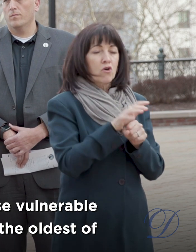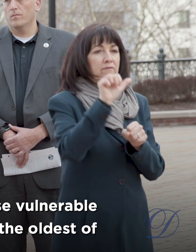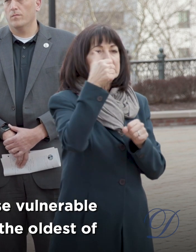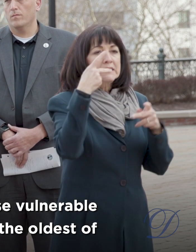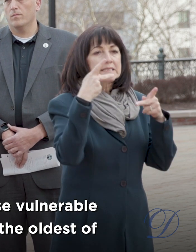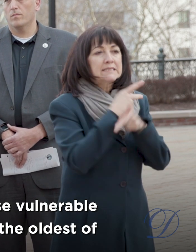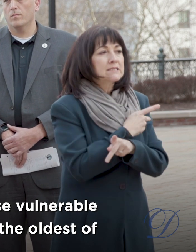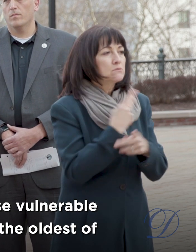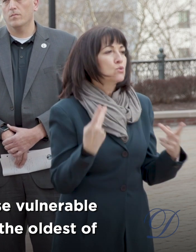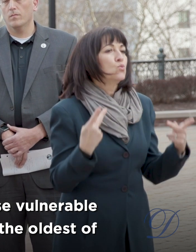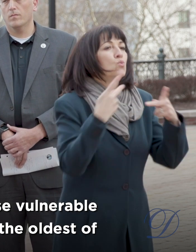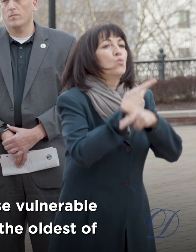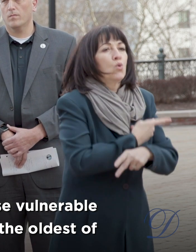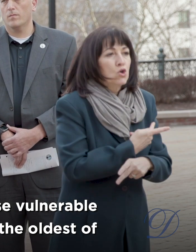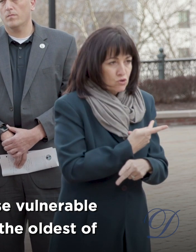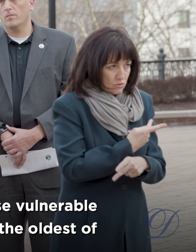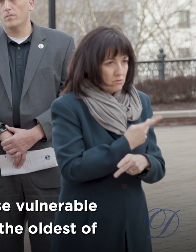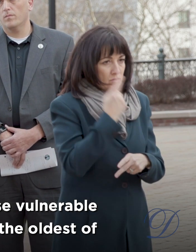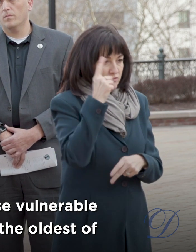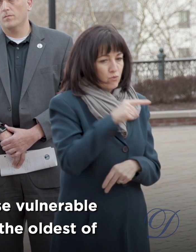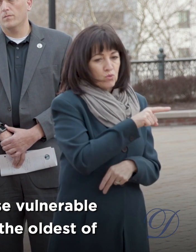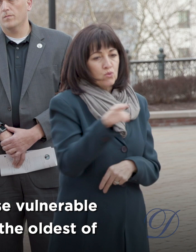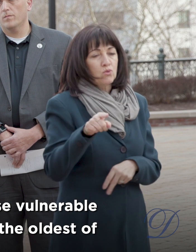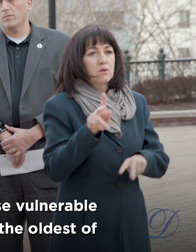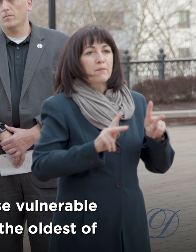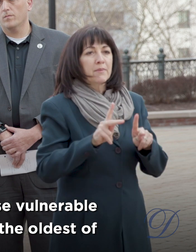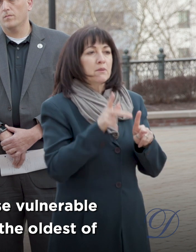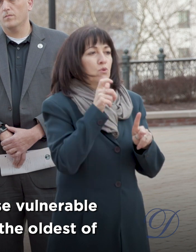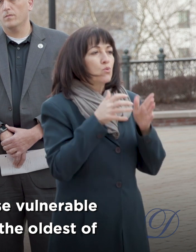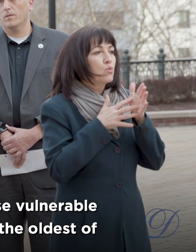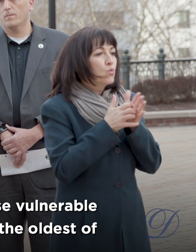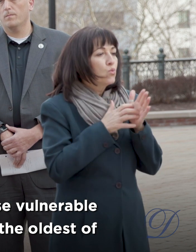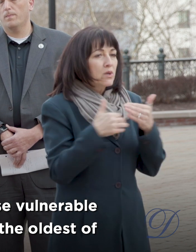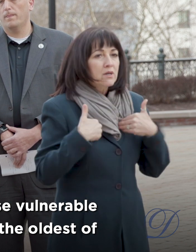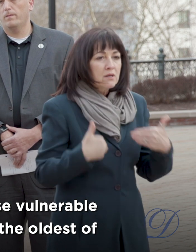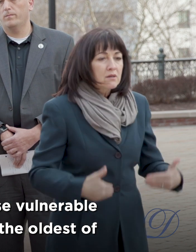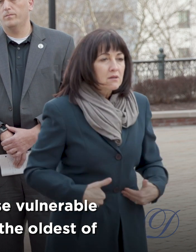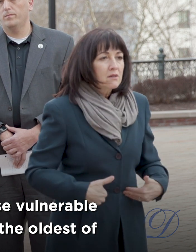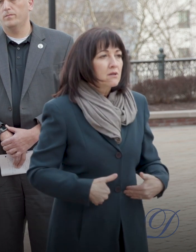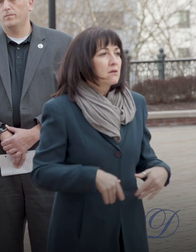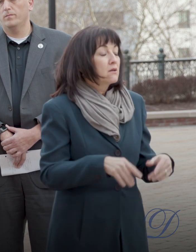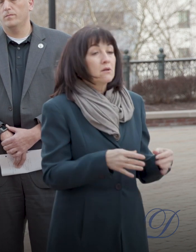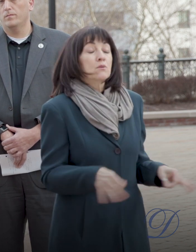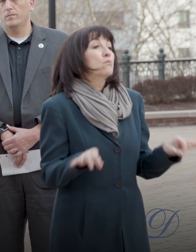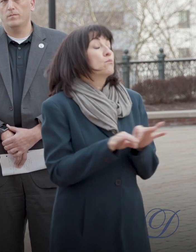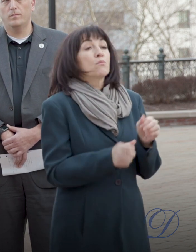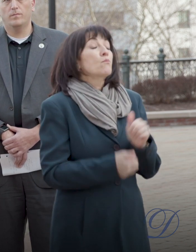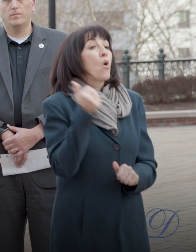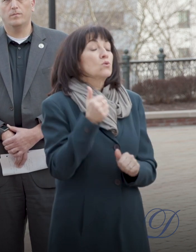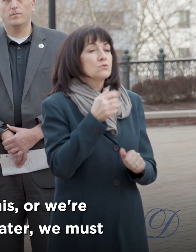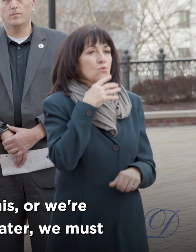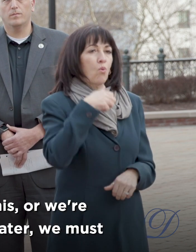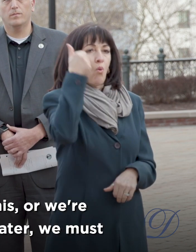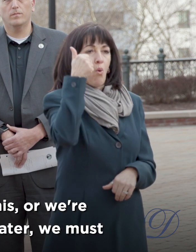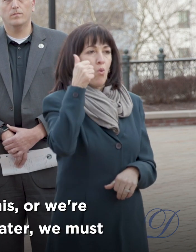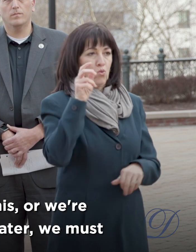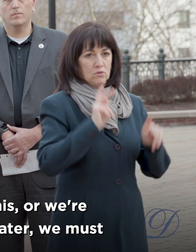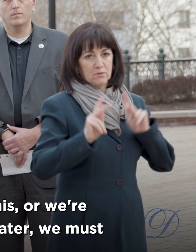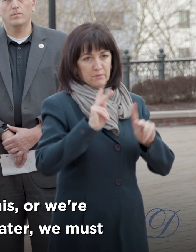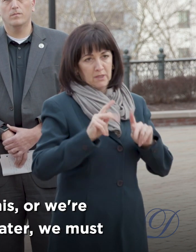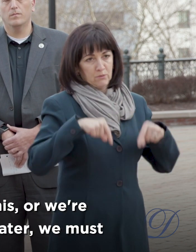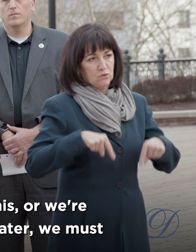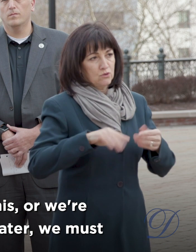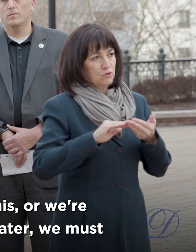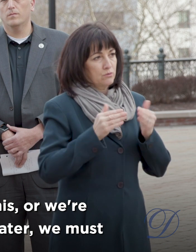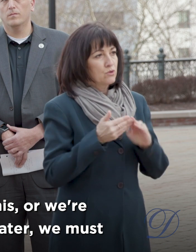more deadly for these vulnerable populations, and even more for the oldest of our communities. We also